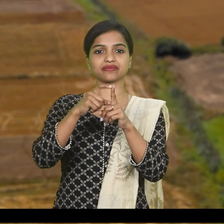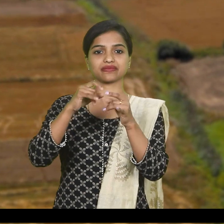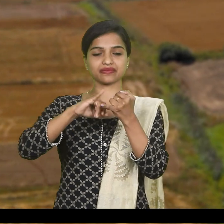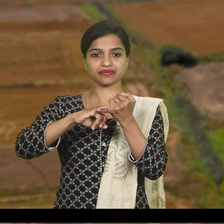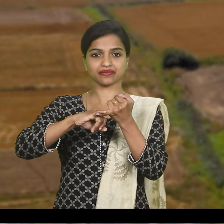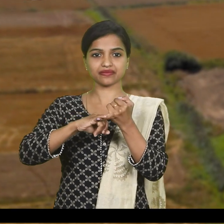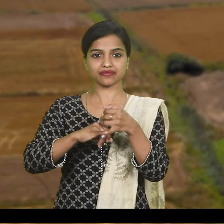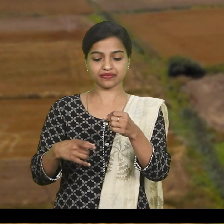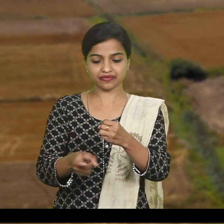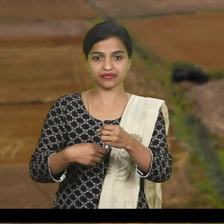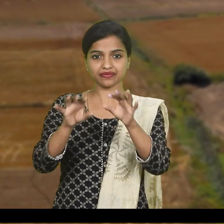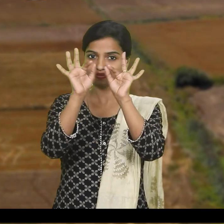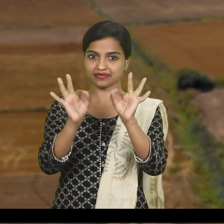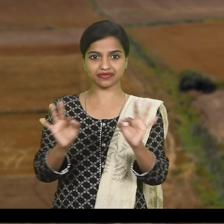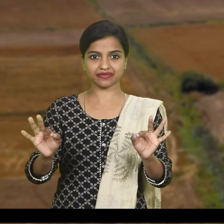harvesting,